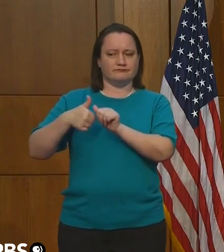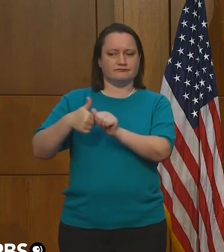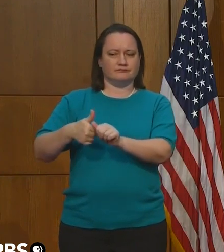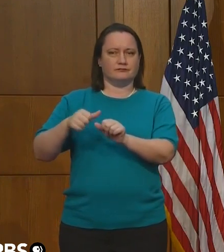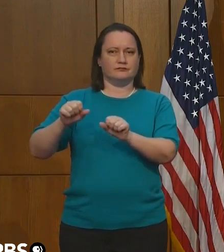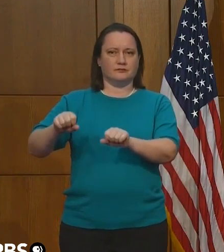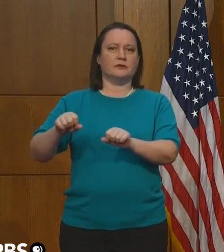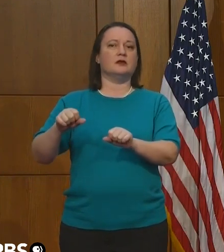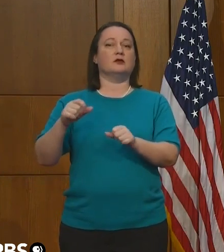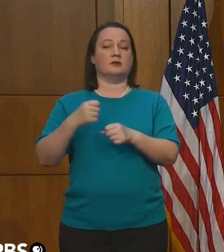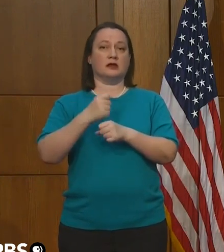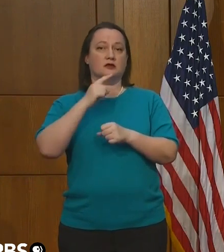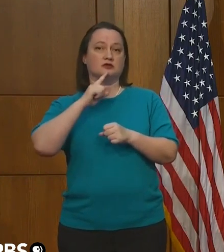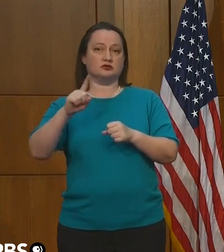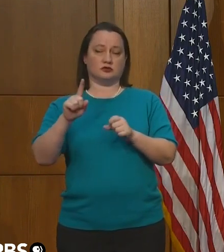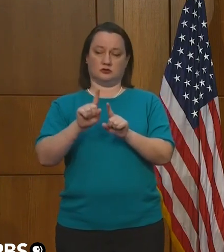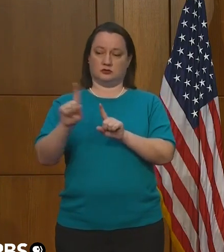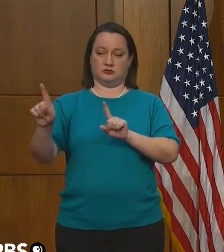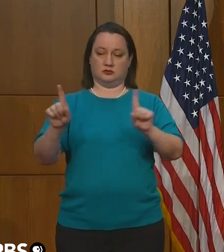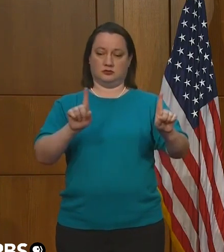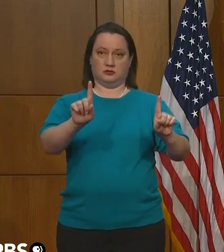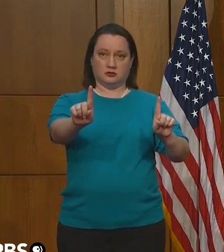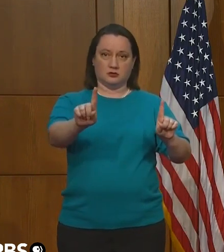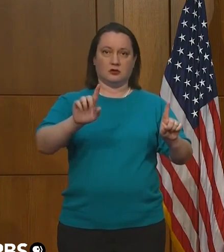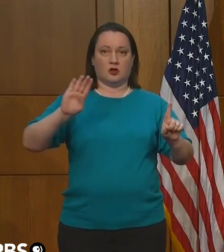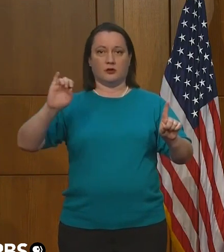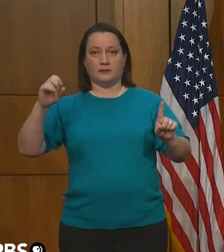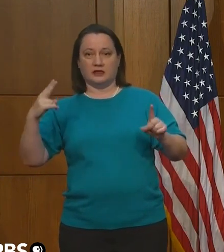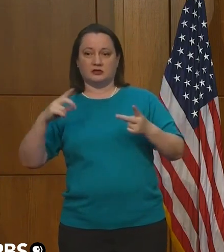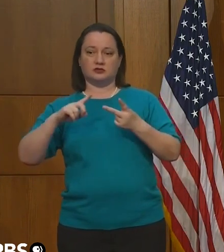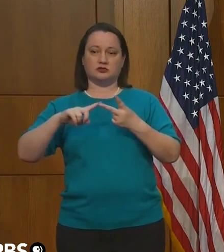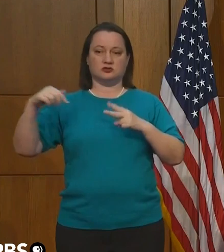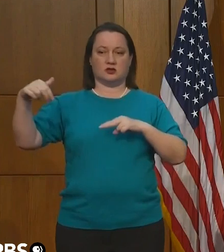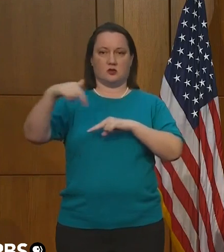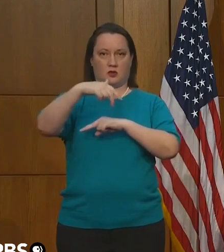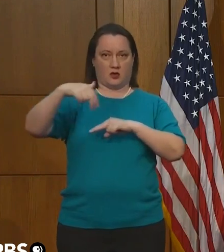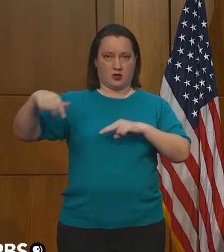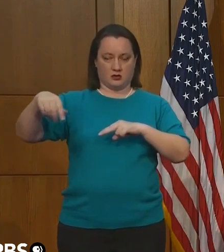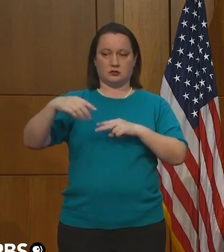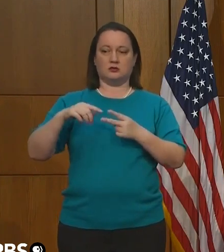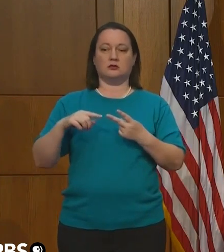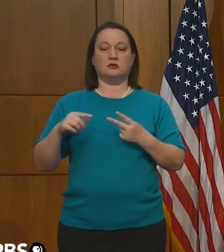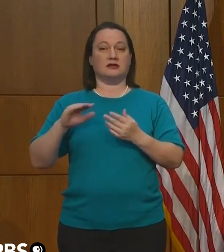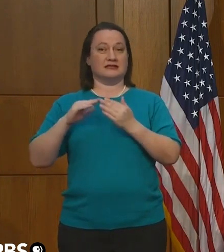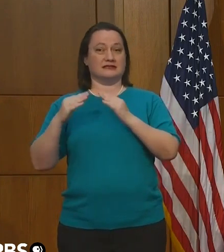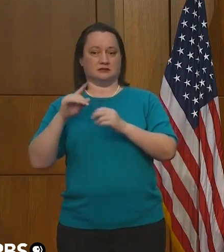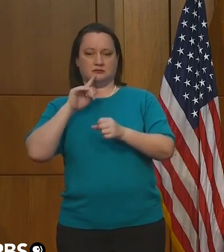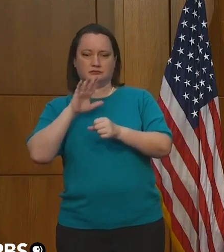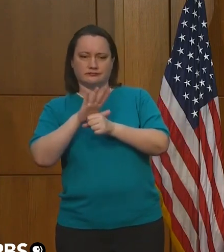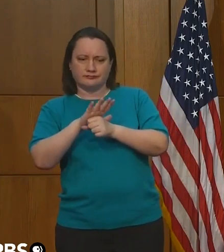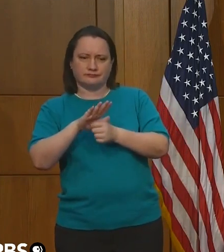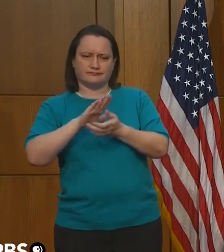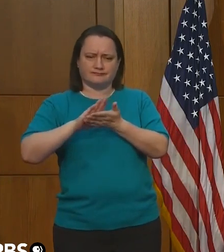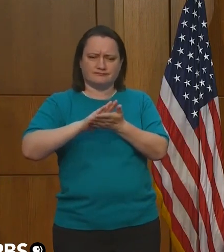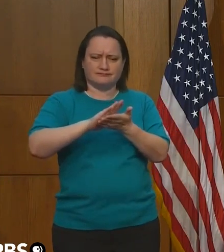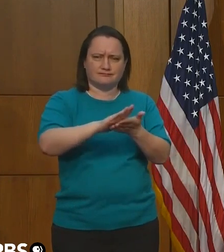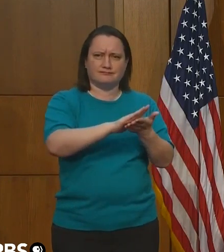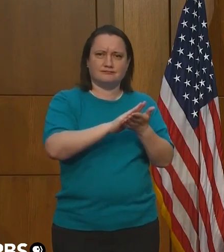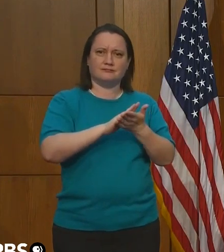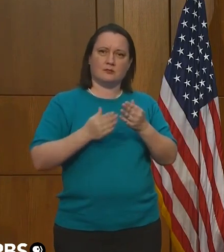social distancing guidelines on the beach and the boardwalk. They made commitments for extensive cleaning,